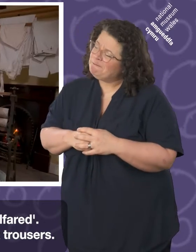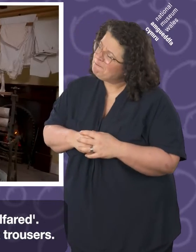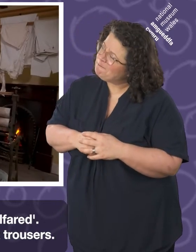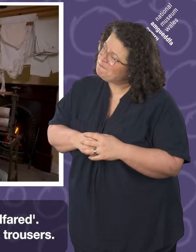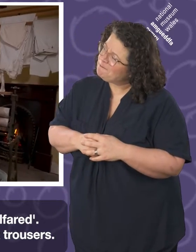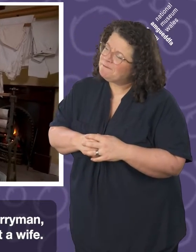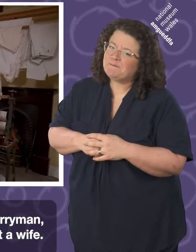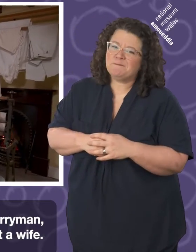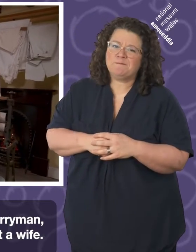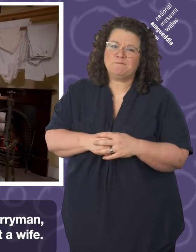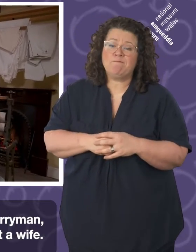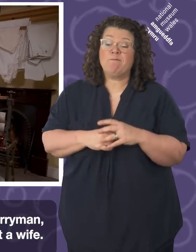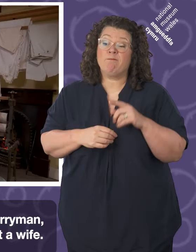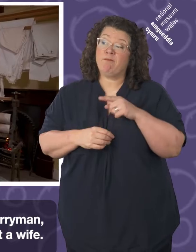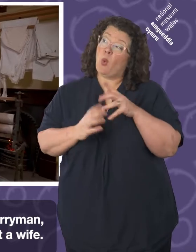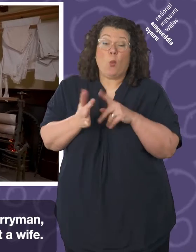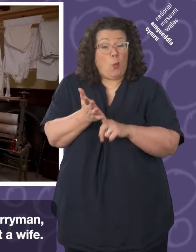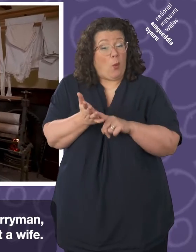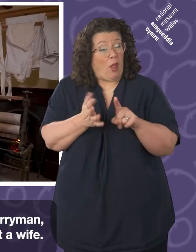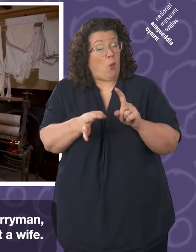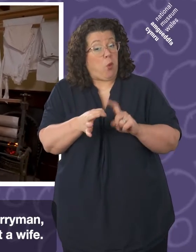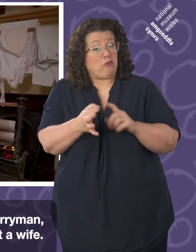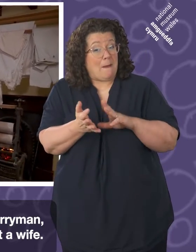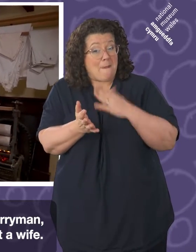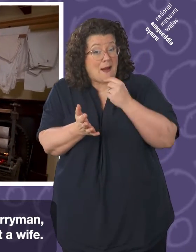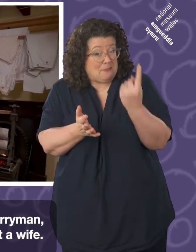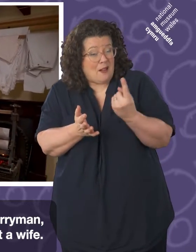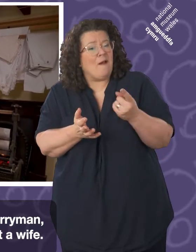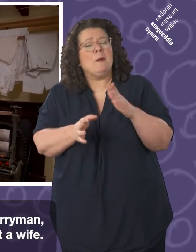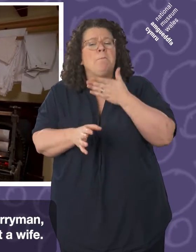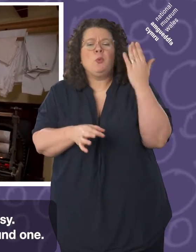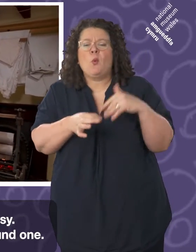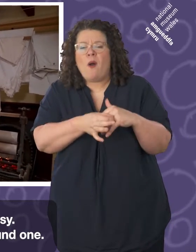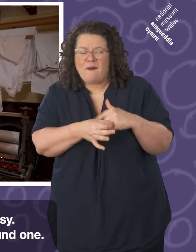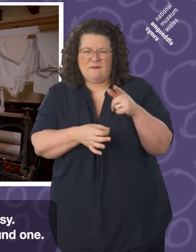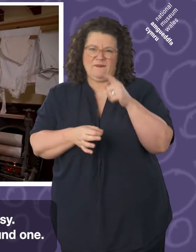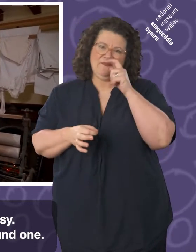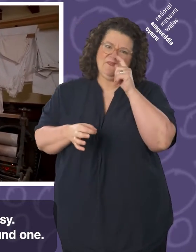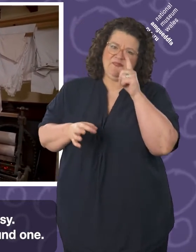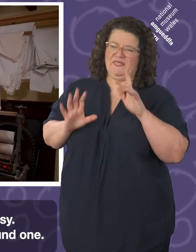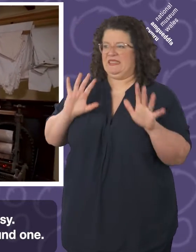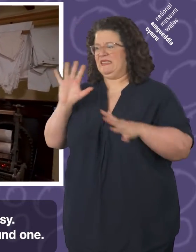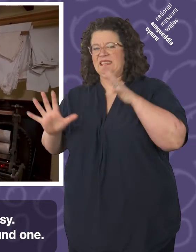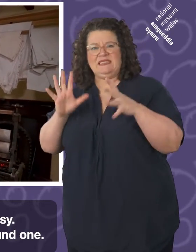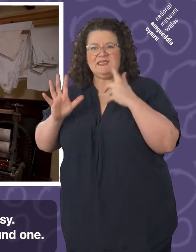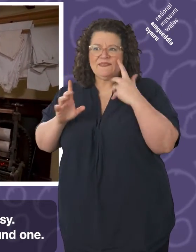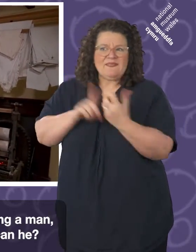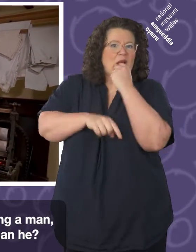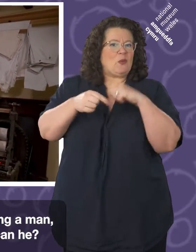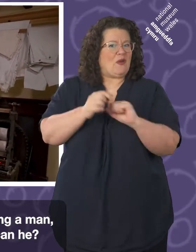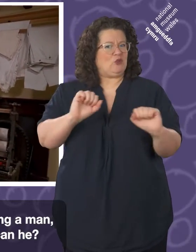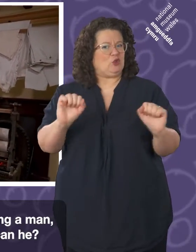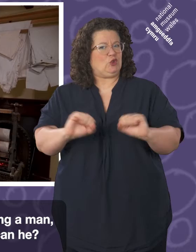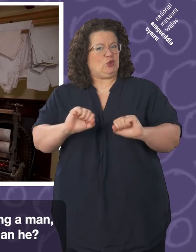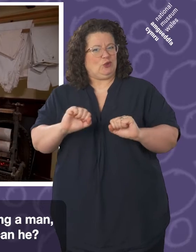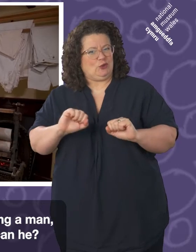trousers. Now Will is a quarryman. And he hasn't got a wife. He's too fussy, still hasn't found one.